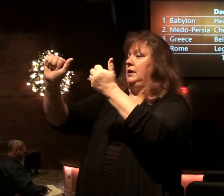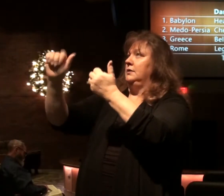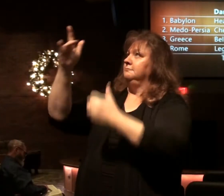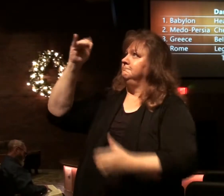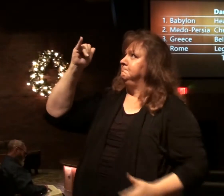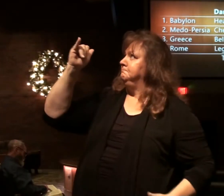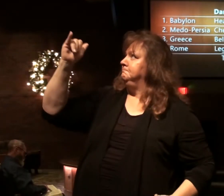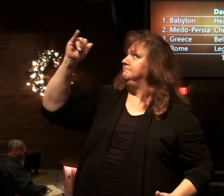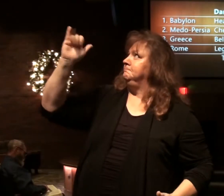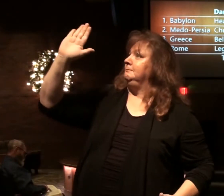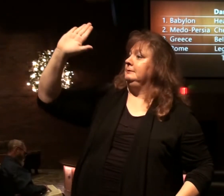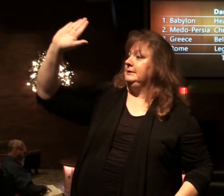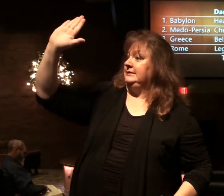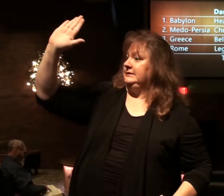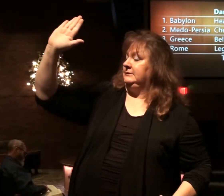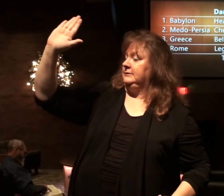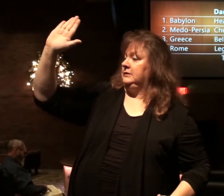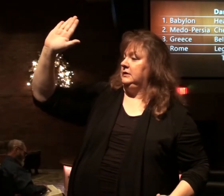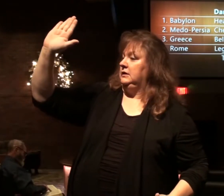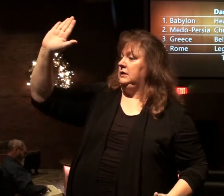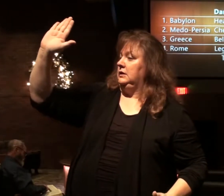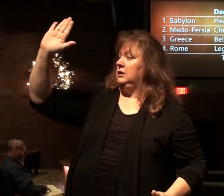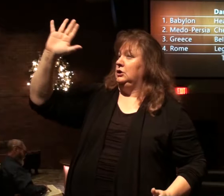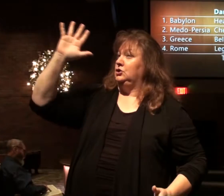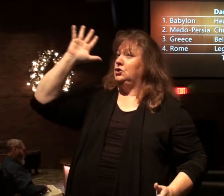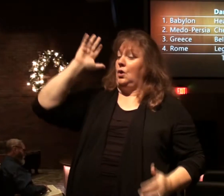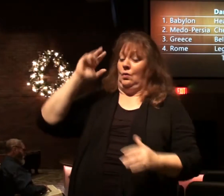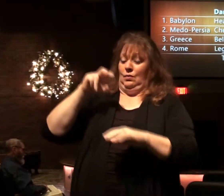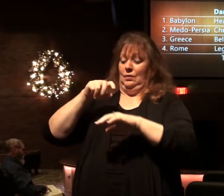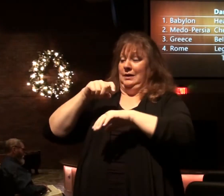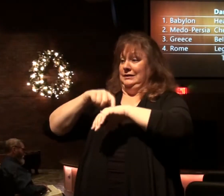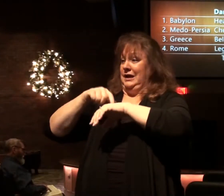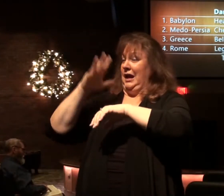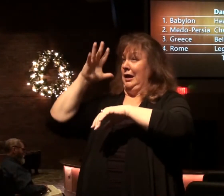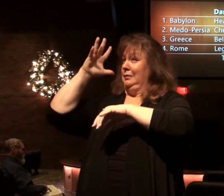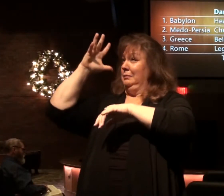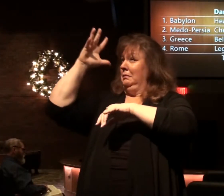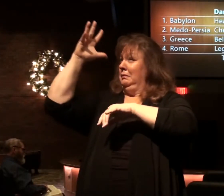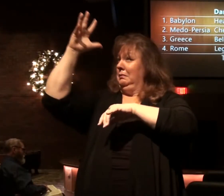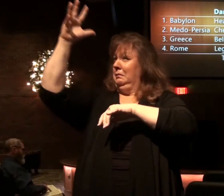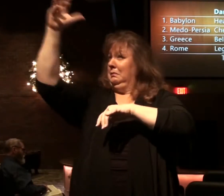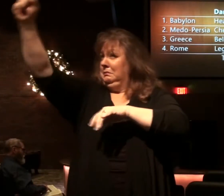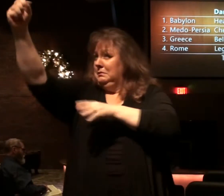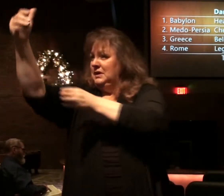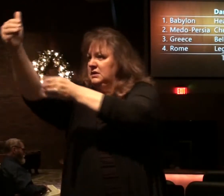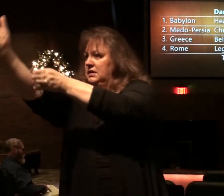forever. So we're carried to the end of human empires.